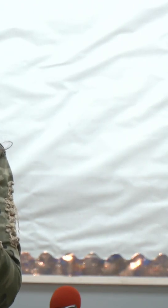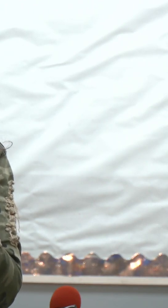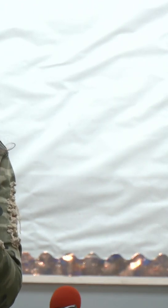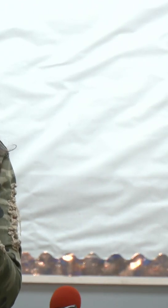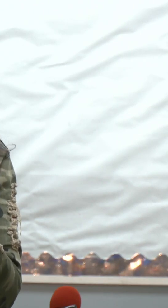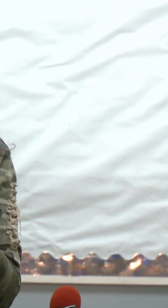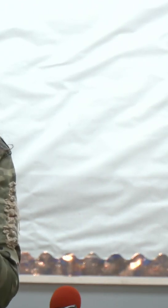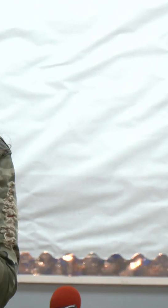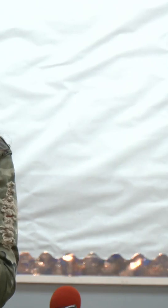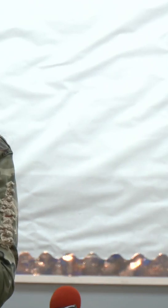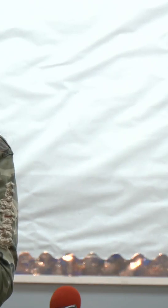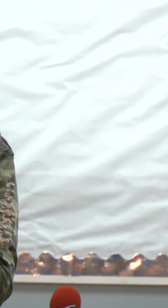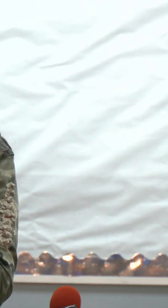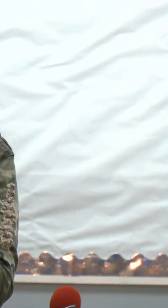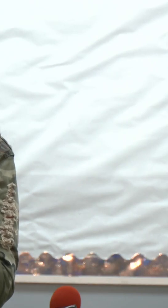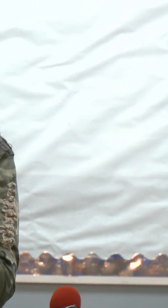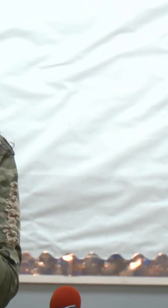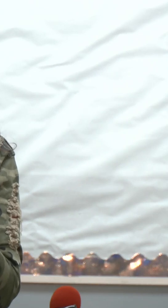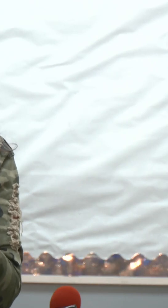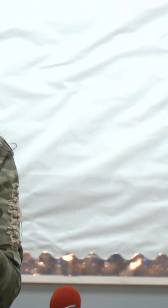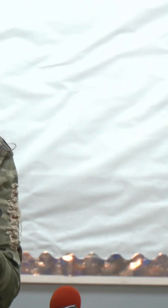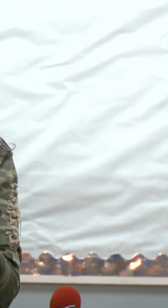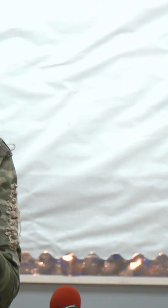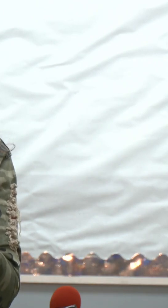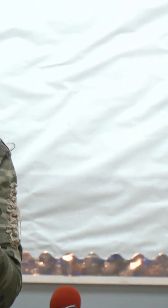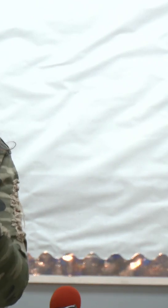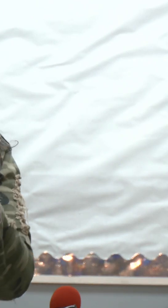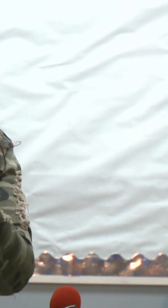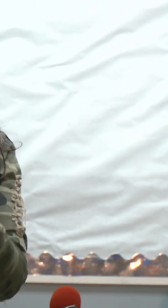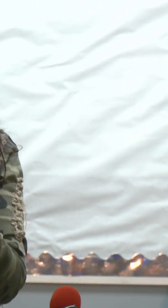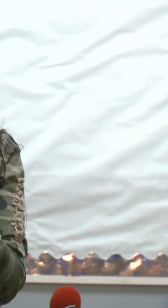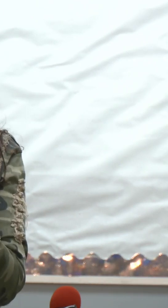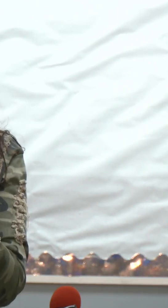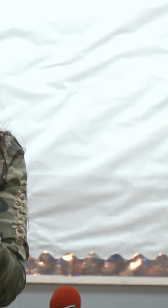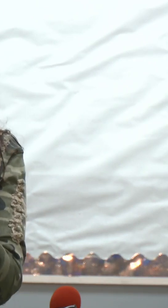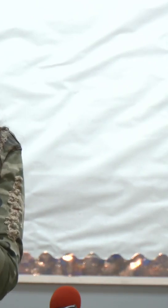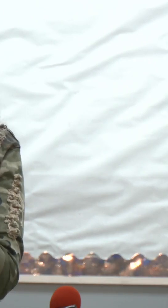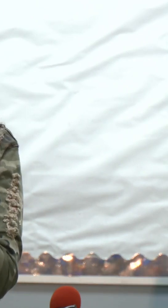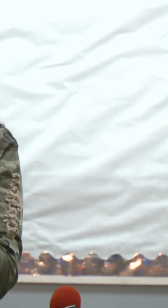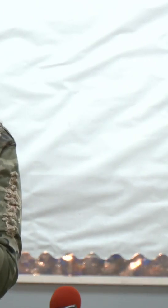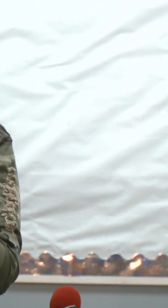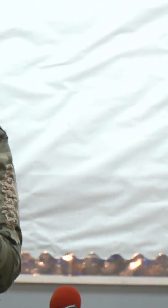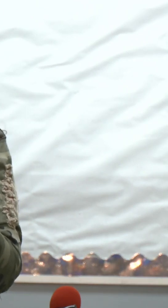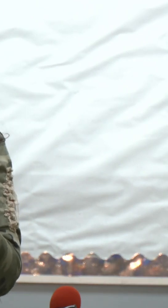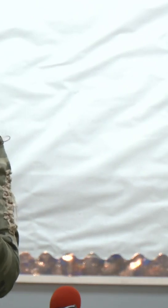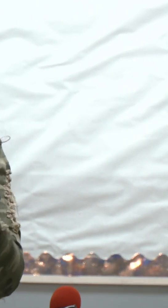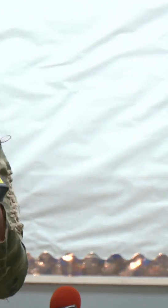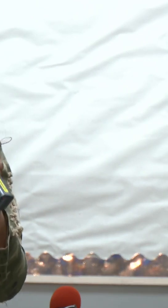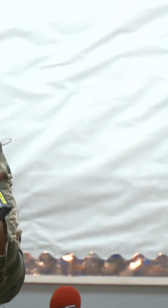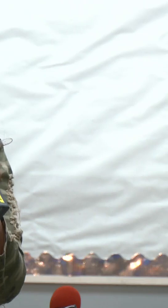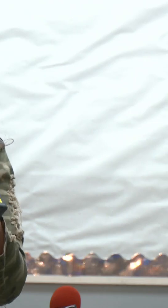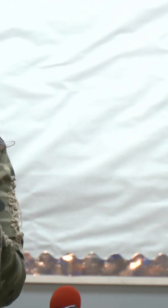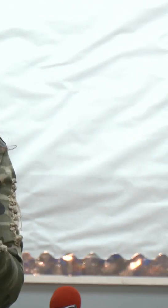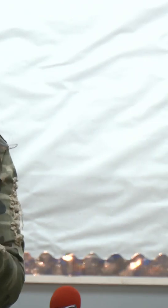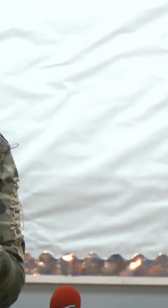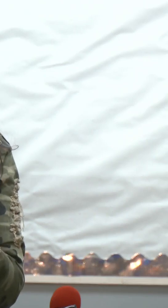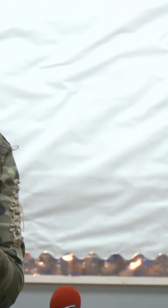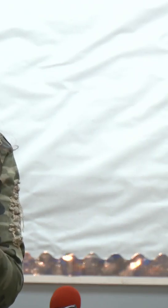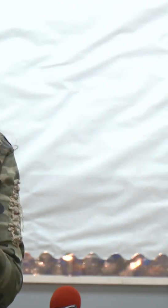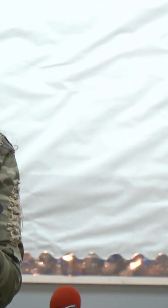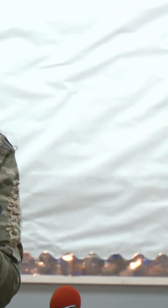outlines all of our upcoming paving projects for the next 3 years. Now, these are the big paving projects, not the little ones in your wards, but like the big